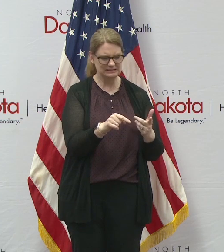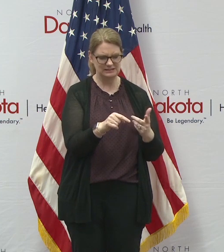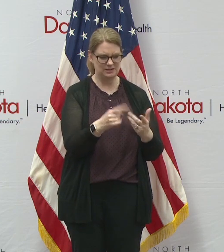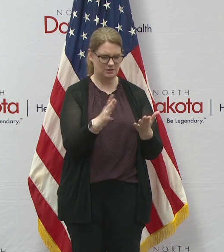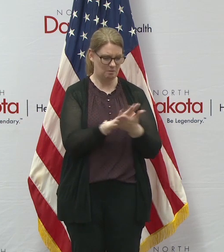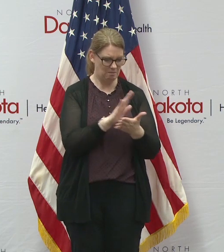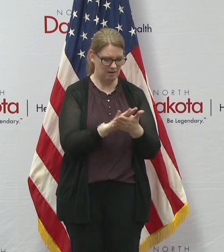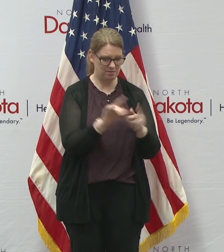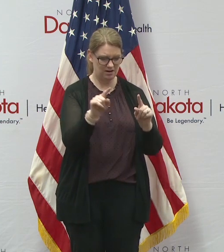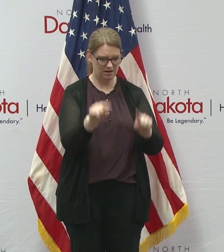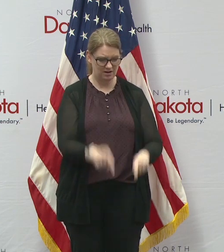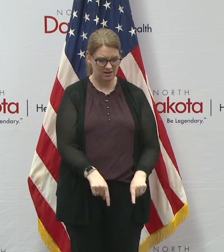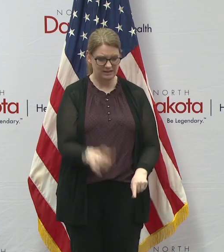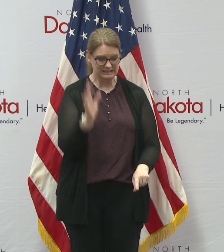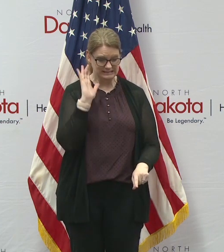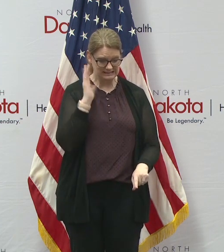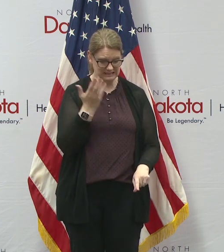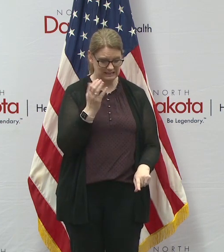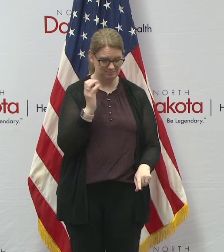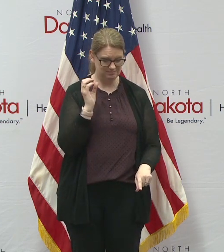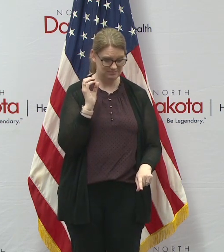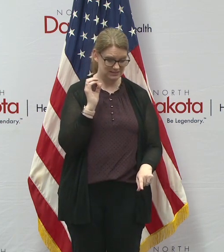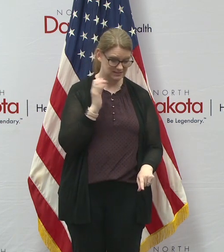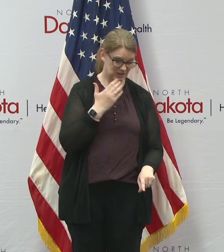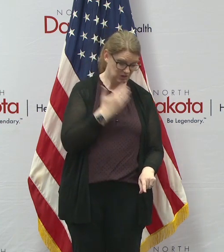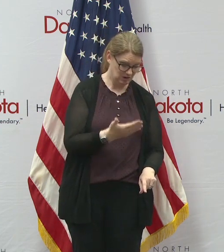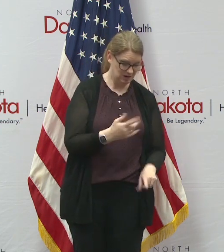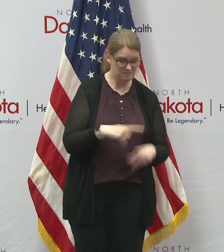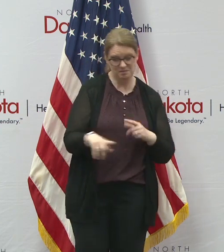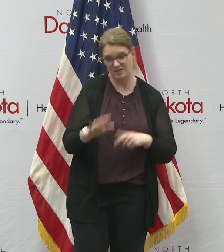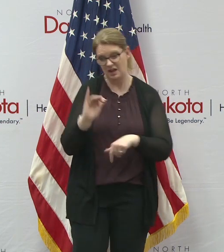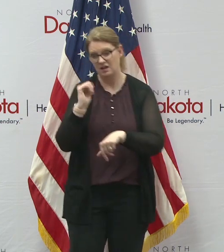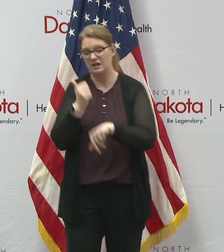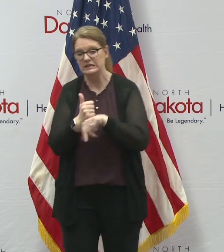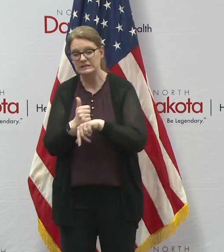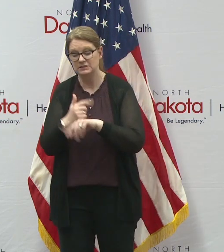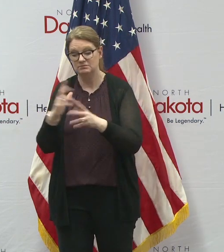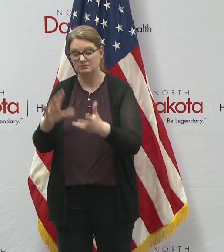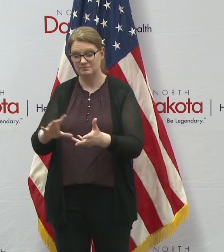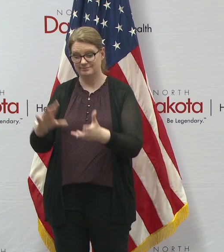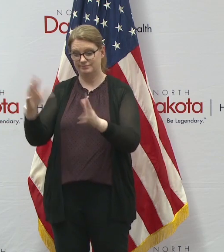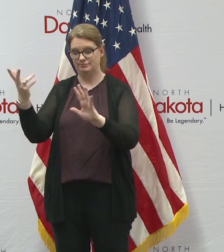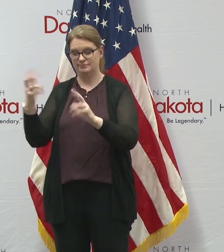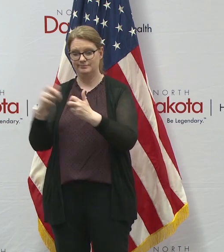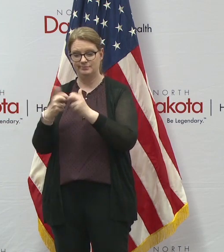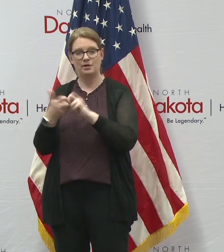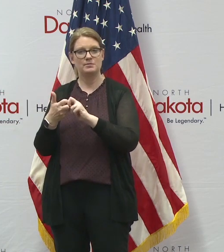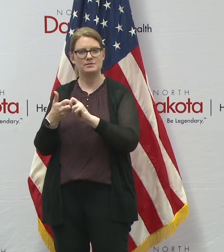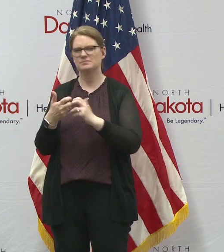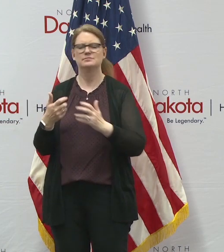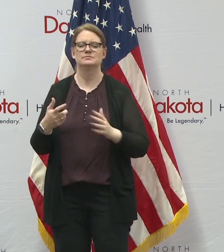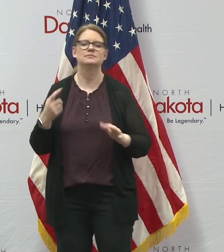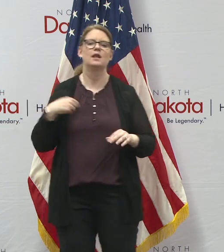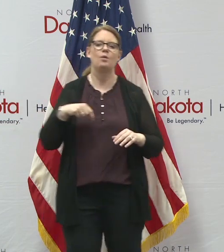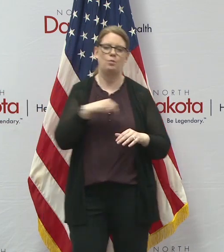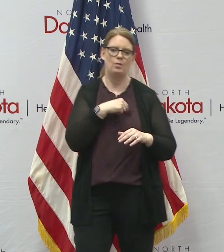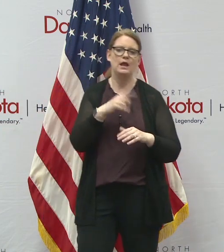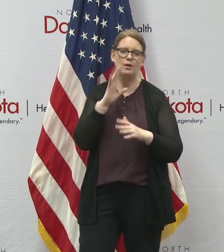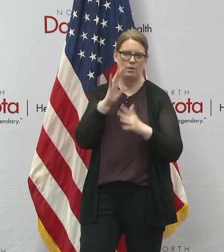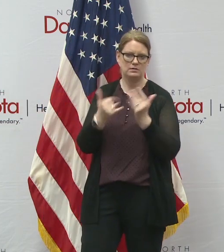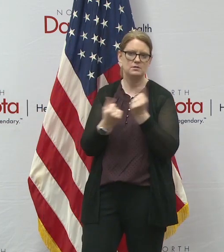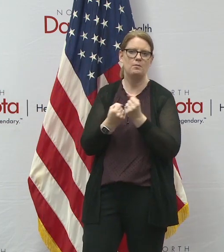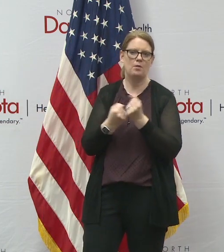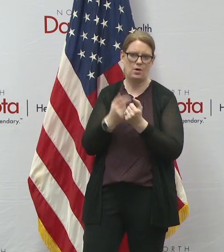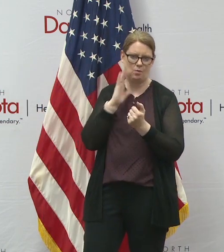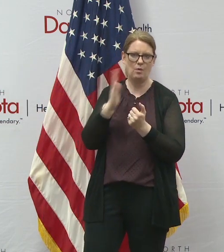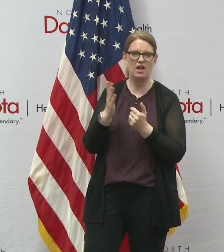on paper and the implementation looks a little different. So we've assured all our school districts that if that's the case, that we're here to support them and help them work